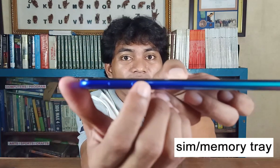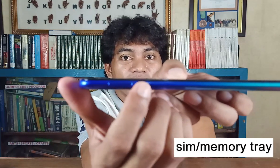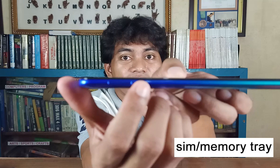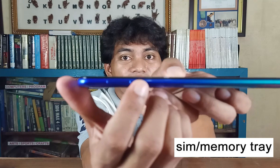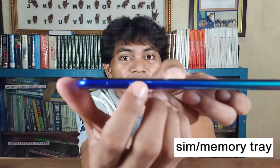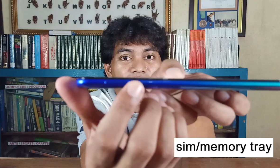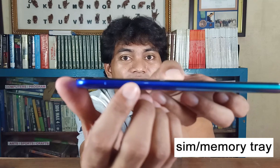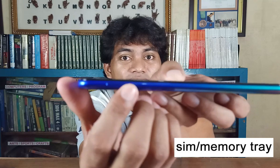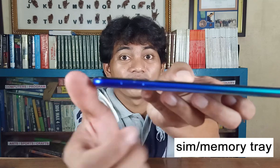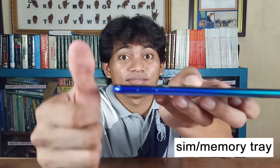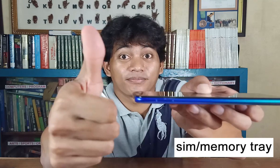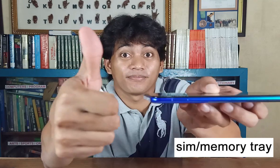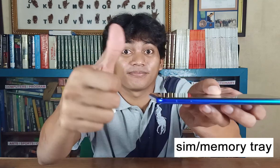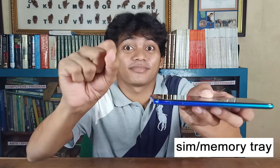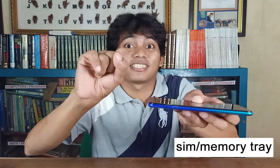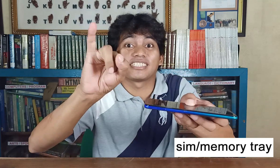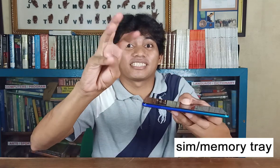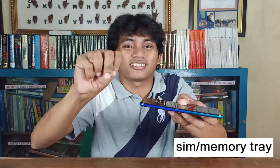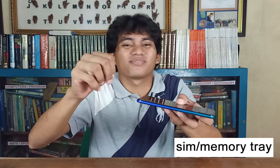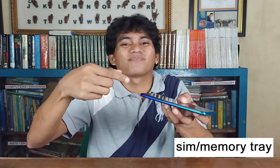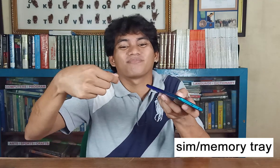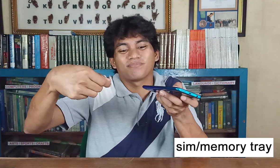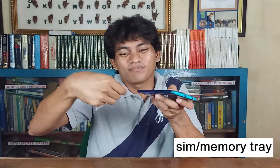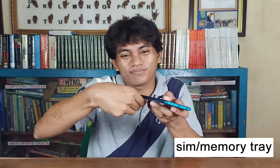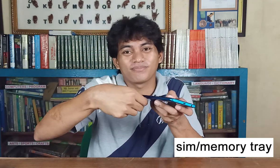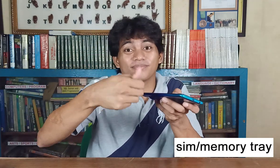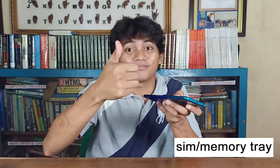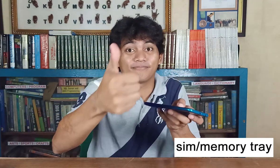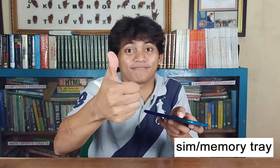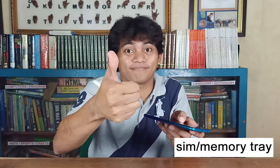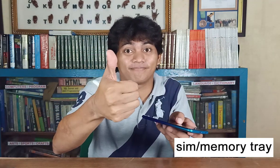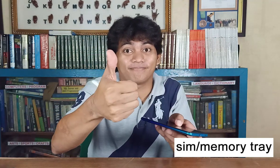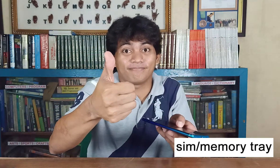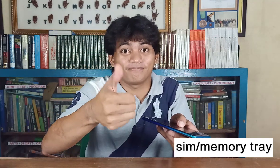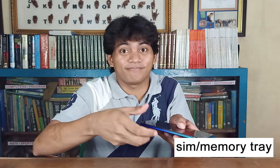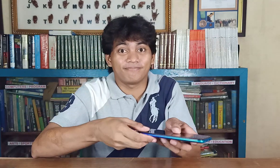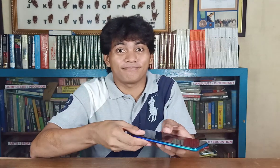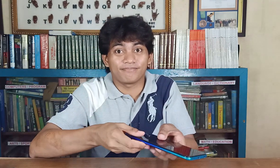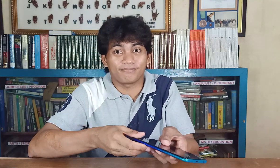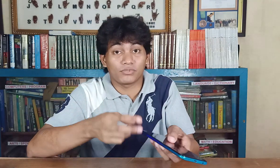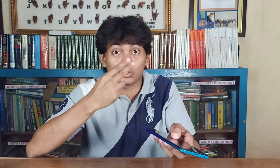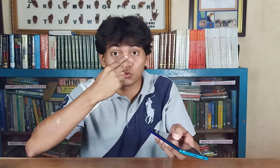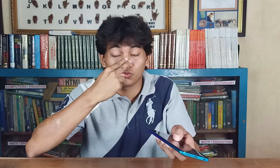and memory tray. Let's try opening it.